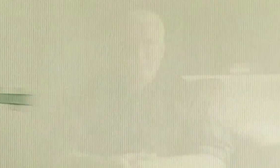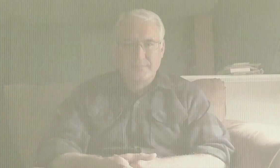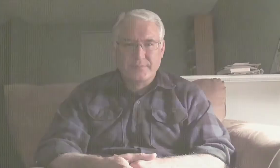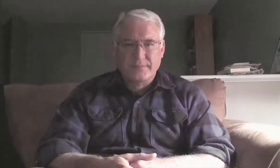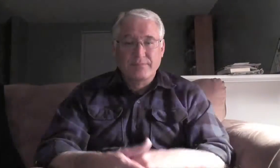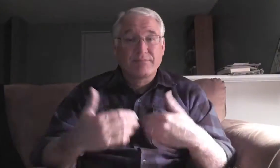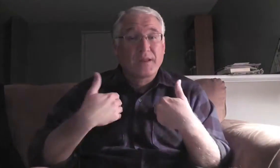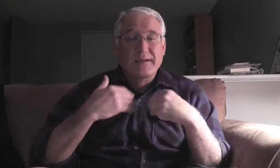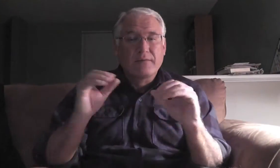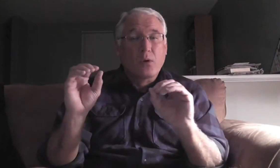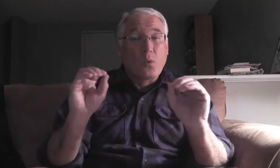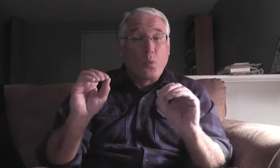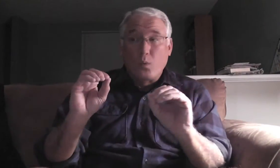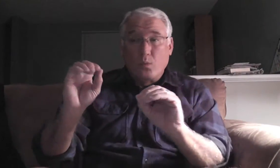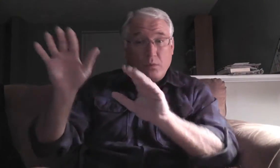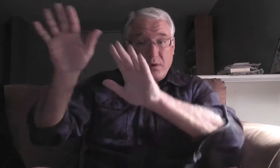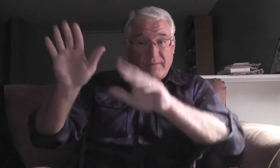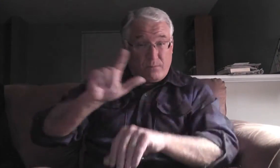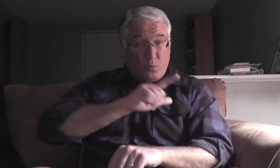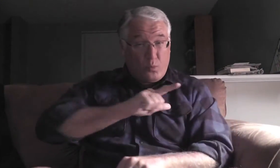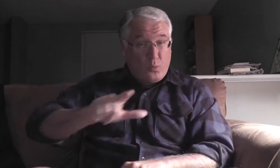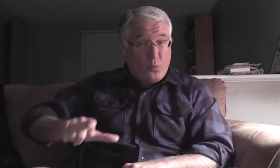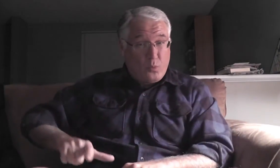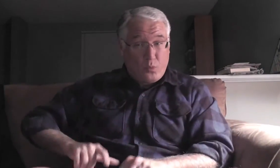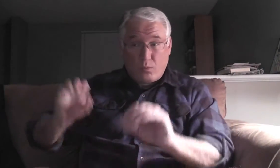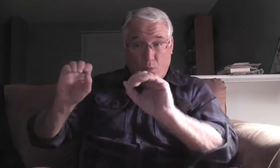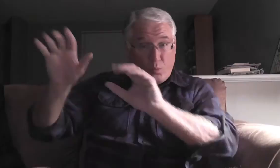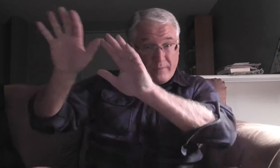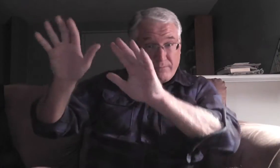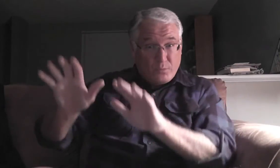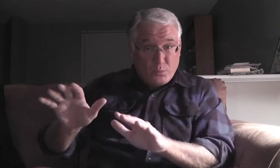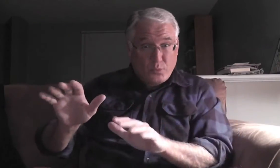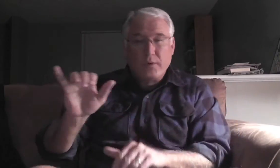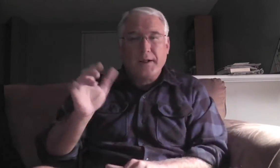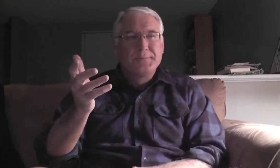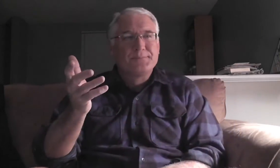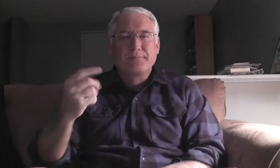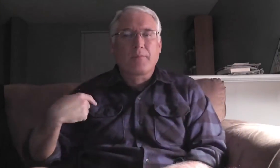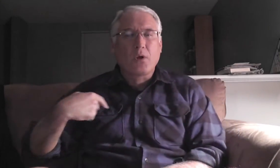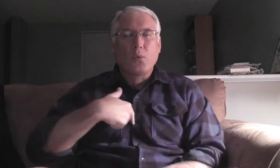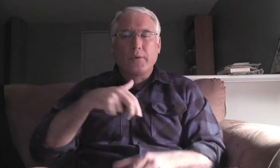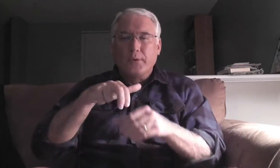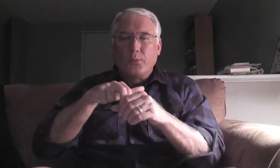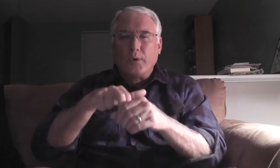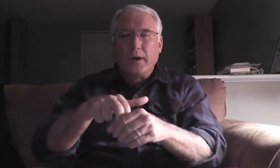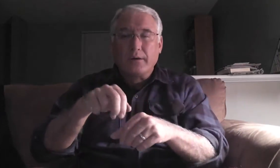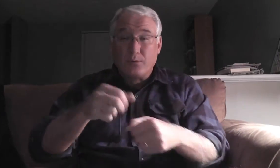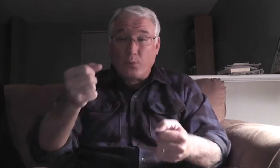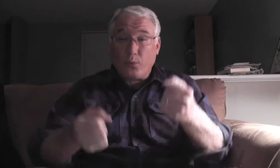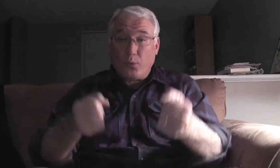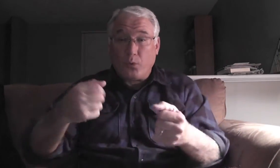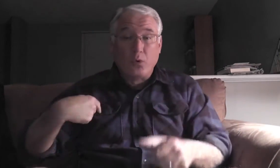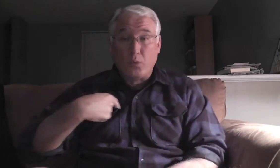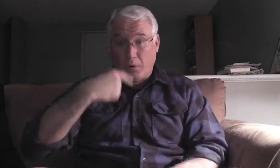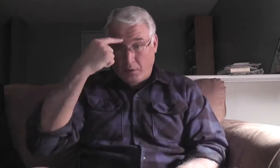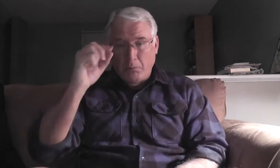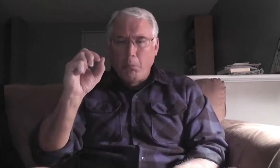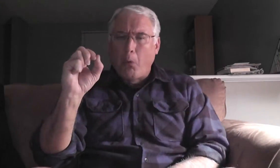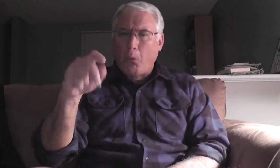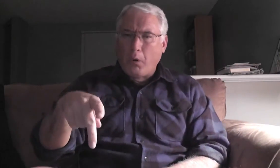Having no fear of the Lord, That's like riding in a moving